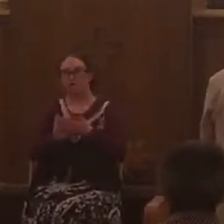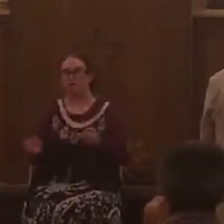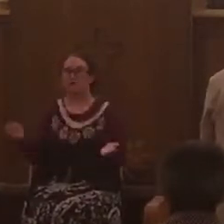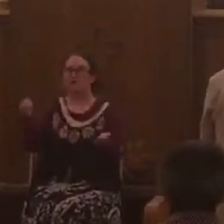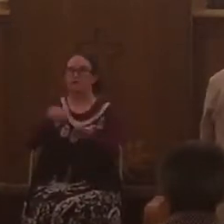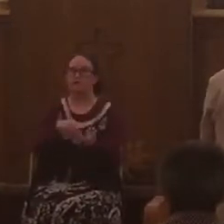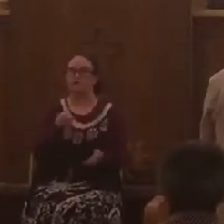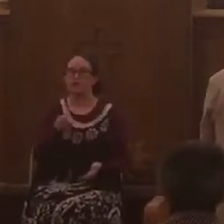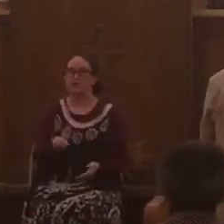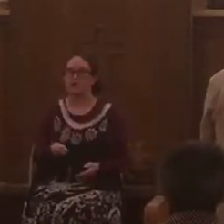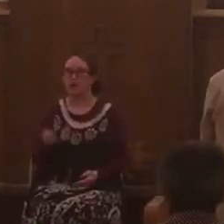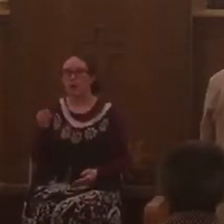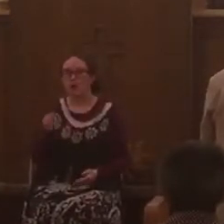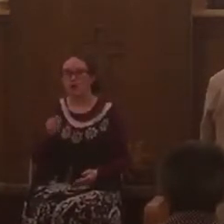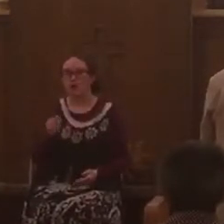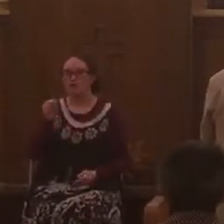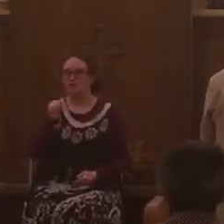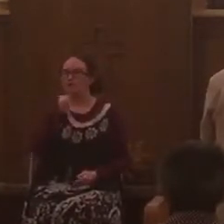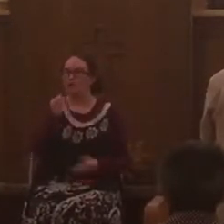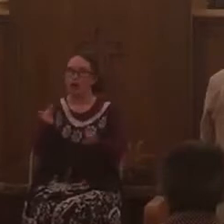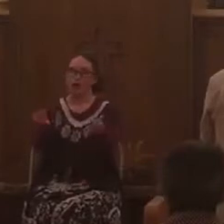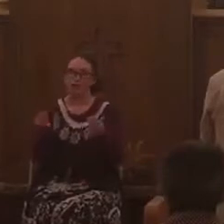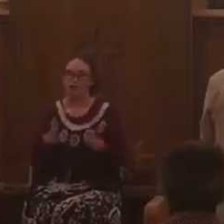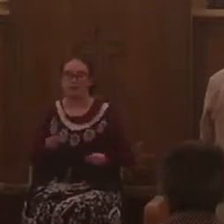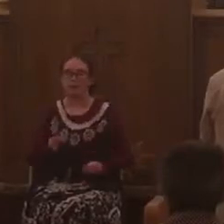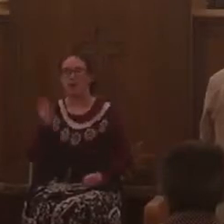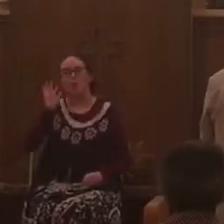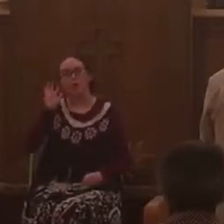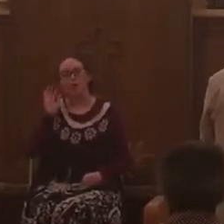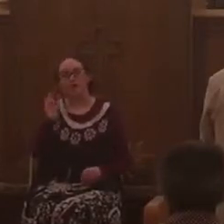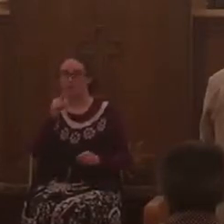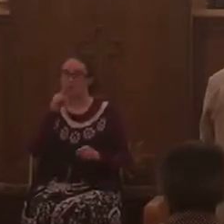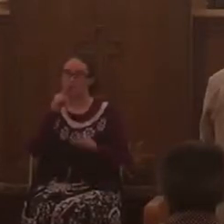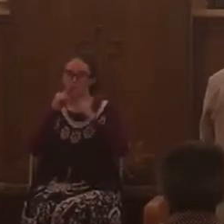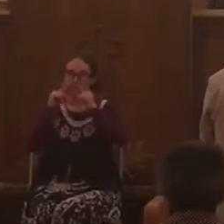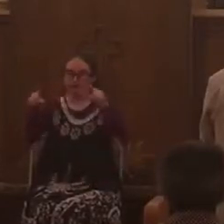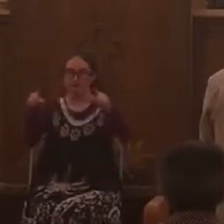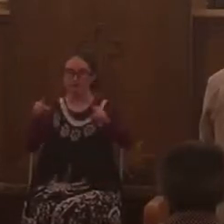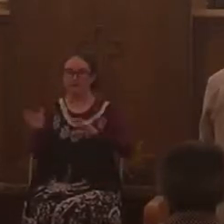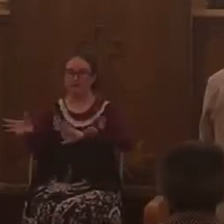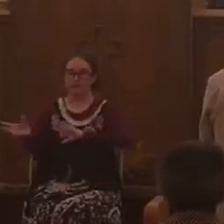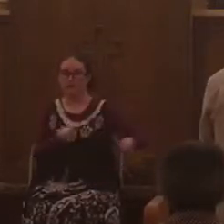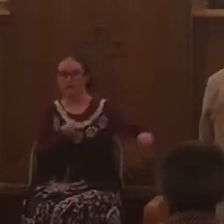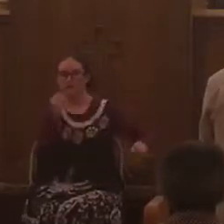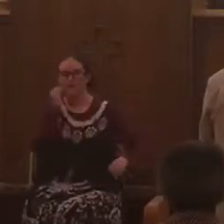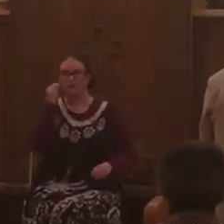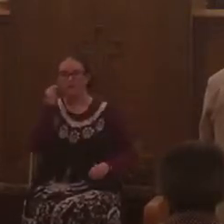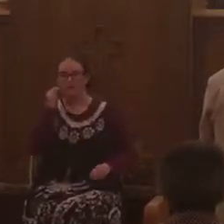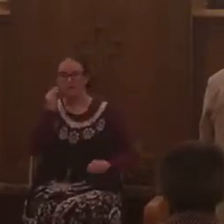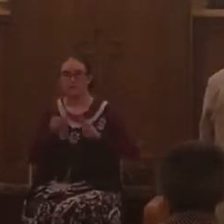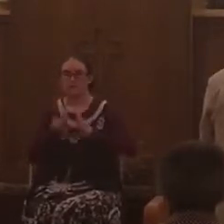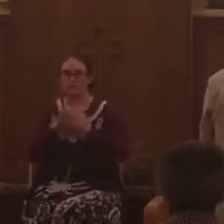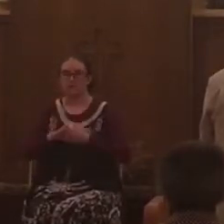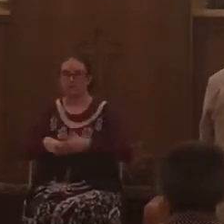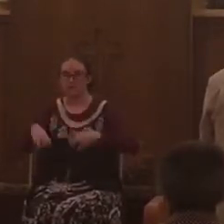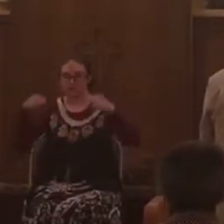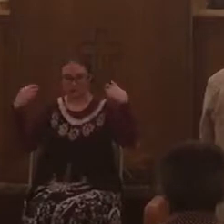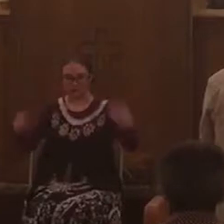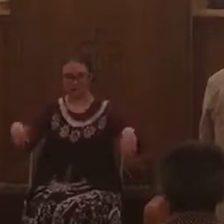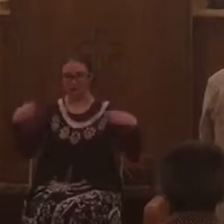you. Whosoever shall not receive you, nor hear your words, when you depart out of that house or city, shake off